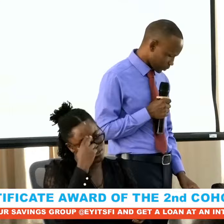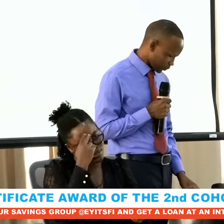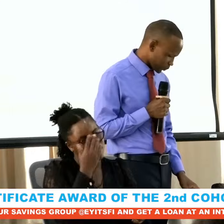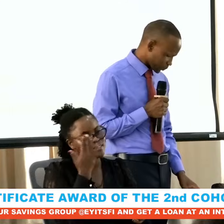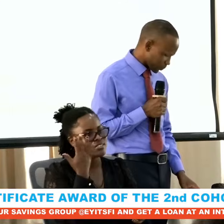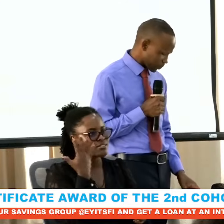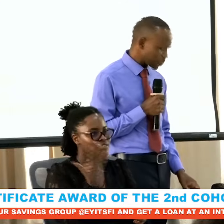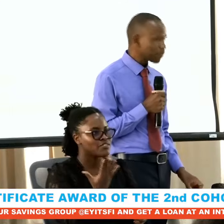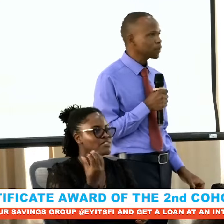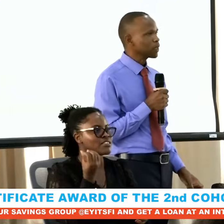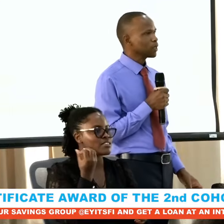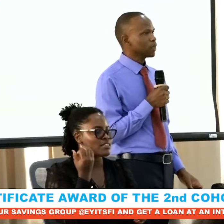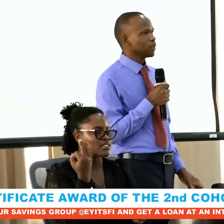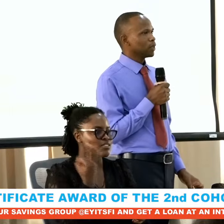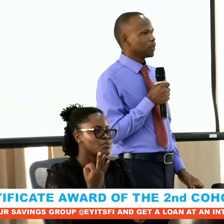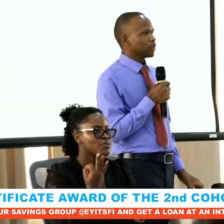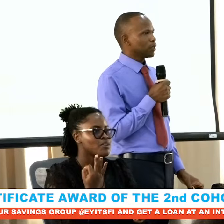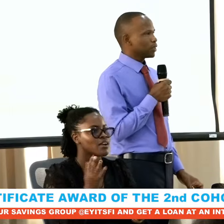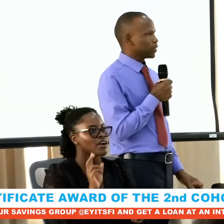students.